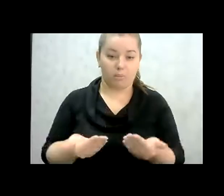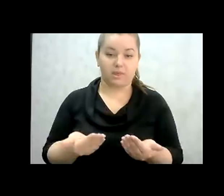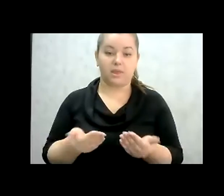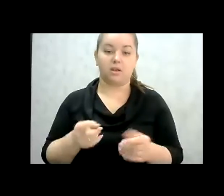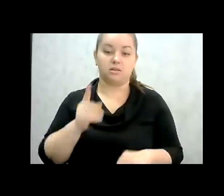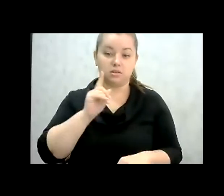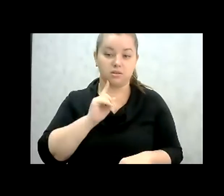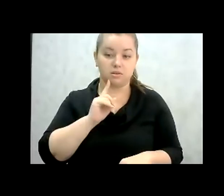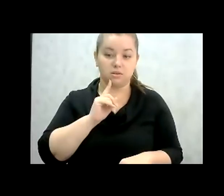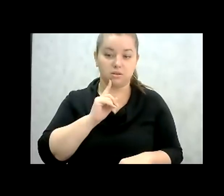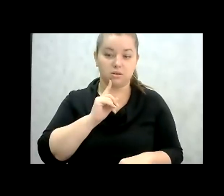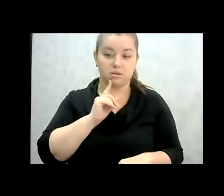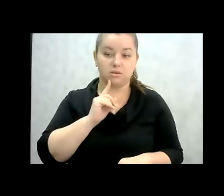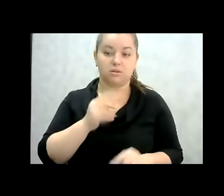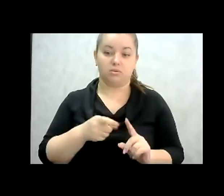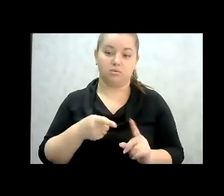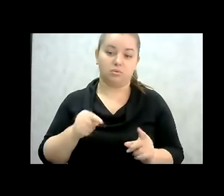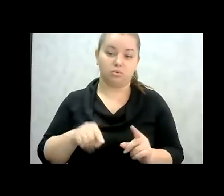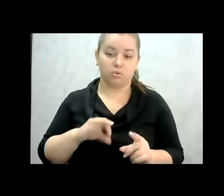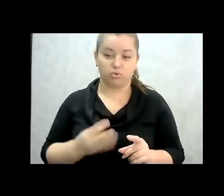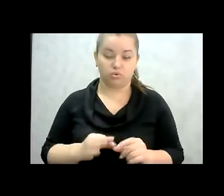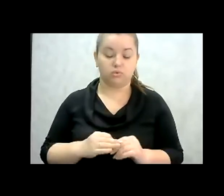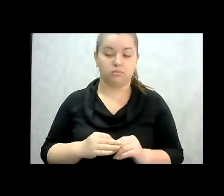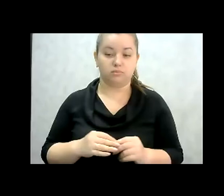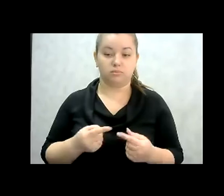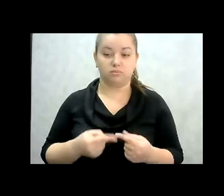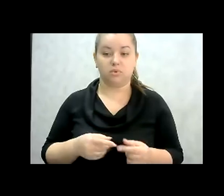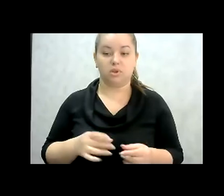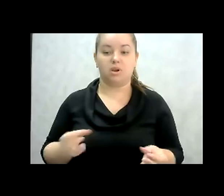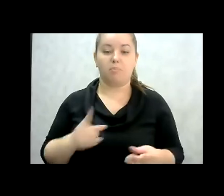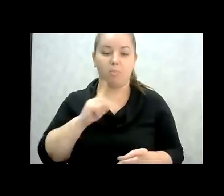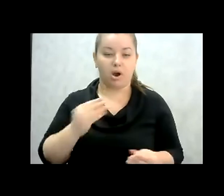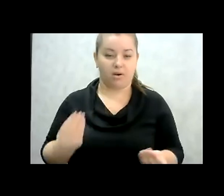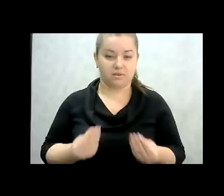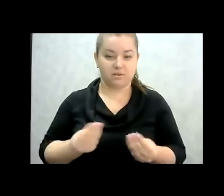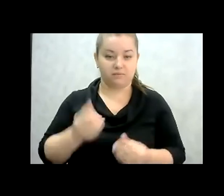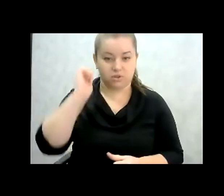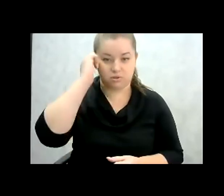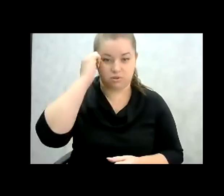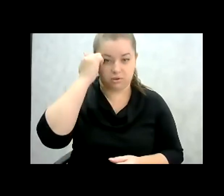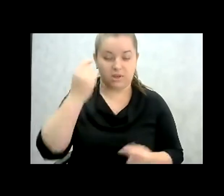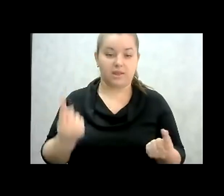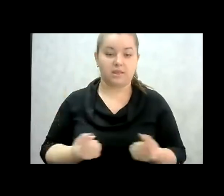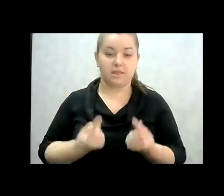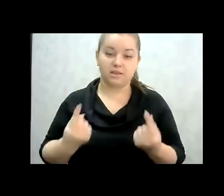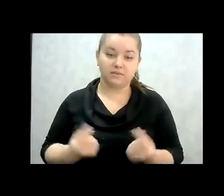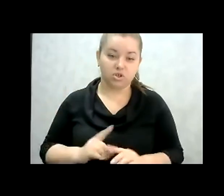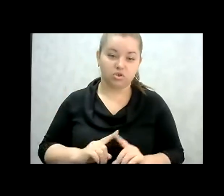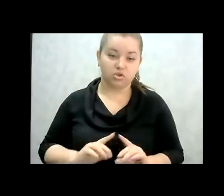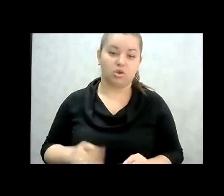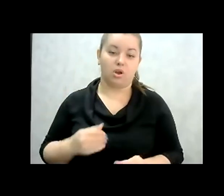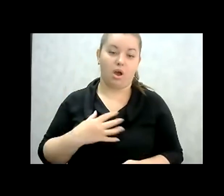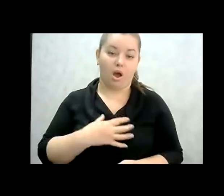lessons learned and the conclusions and the recommendations right after the election, when